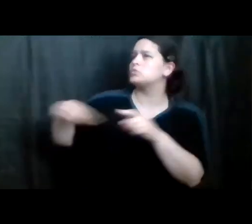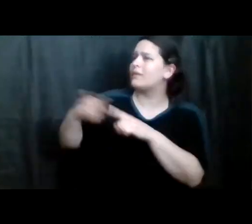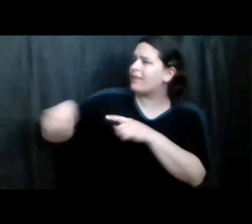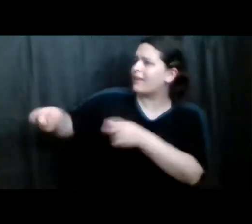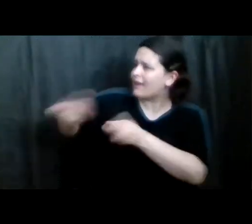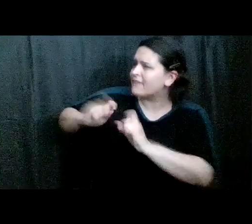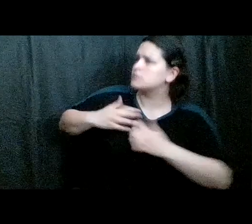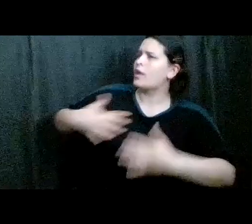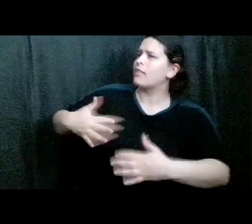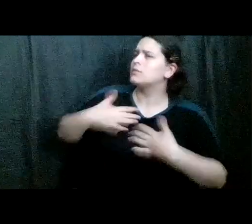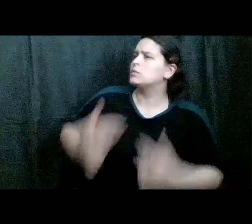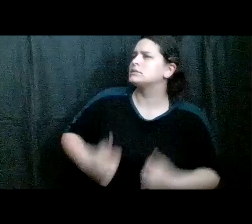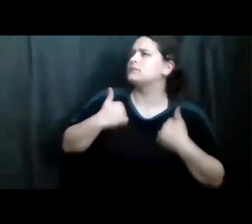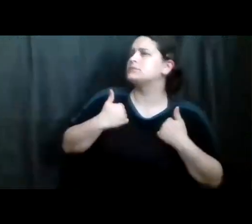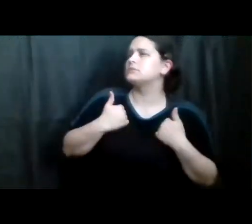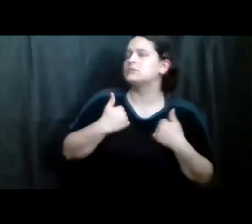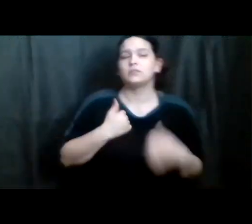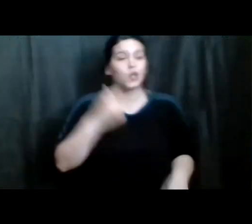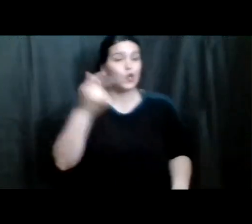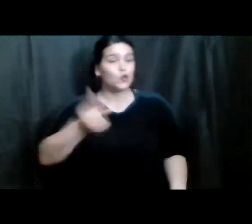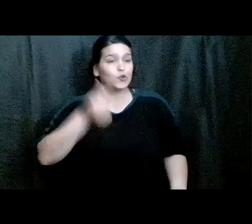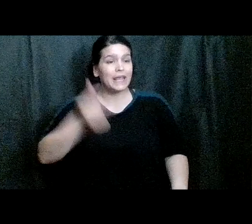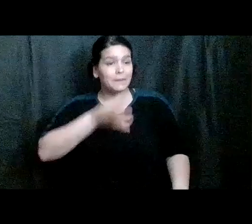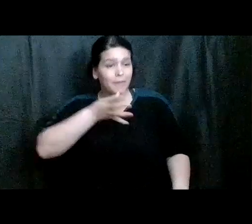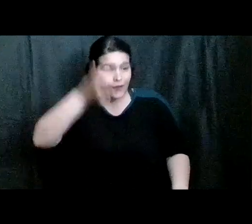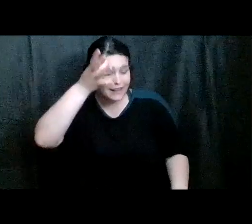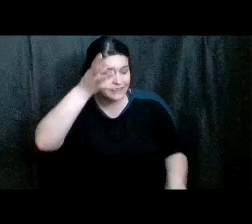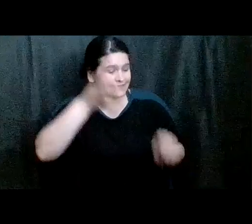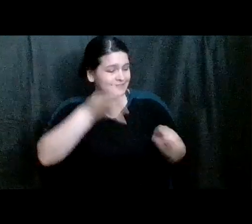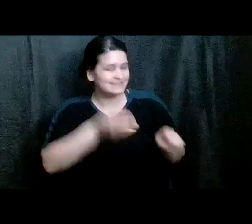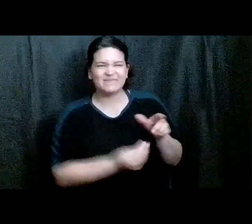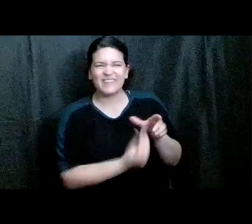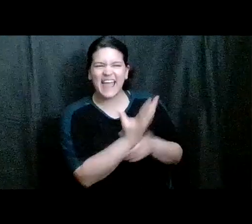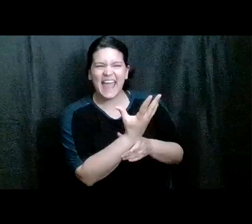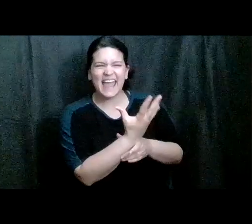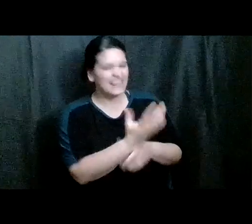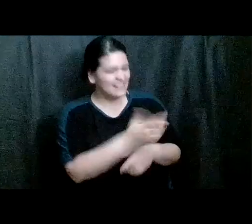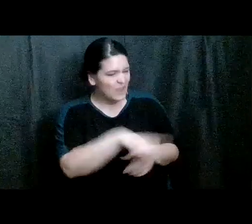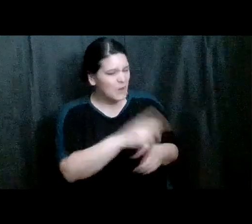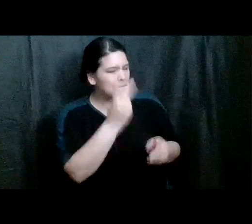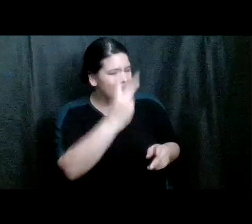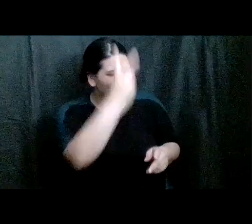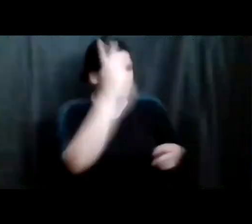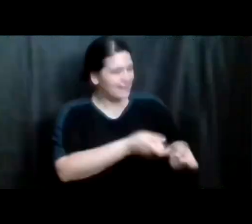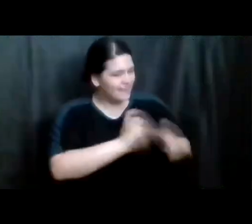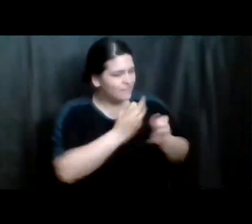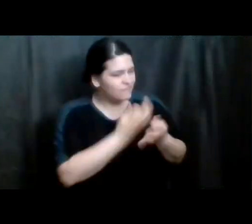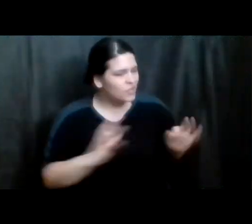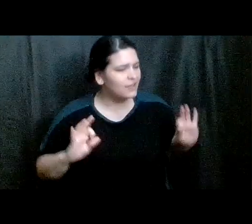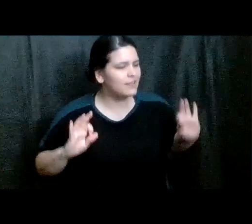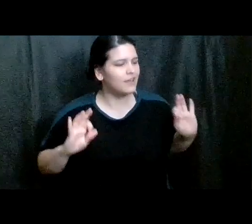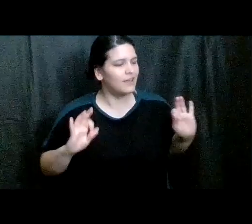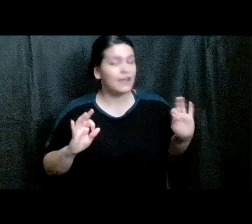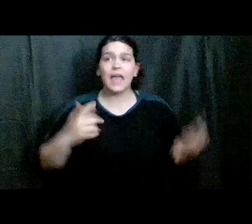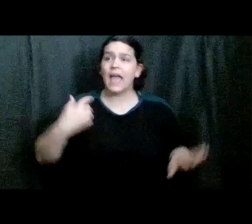Green parent relatives whose medicine is given freely. Ancestral covenants must never be broken in order for our